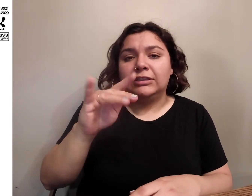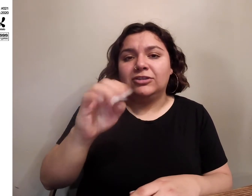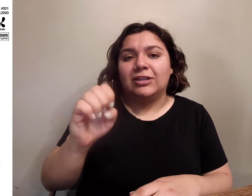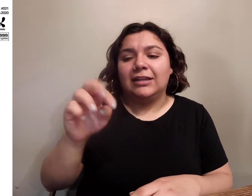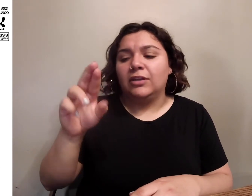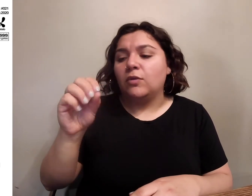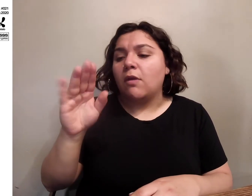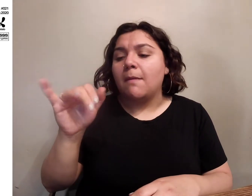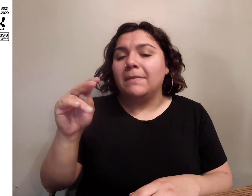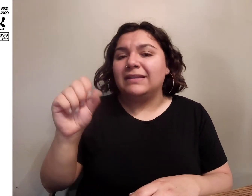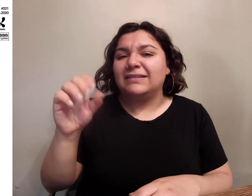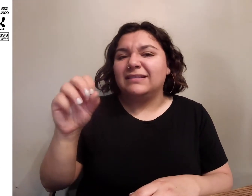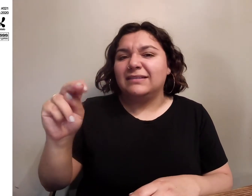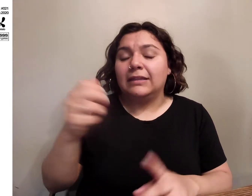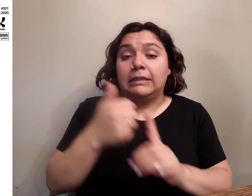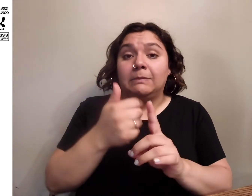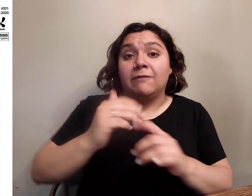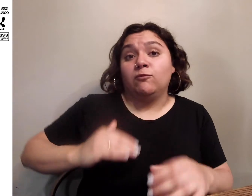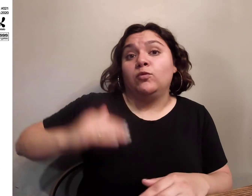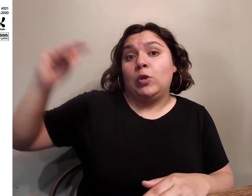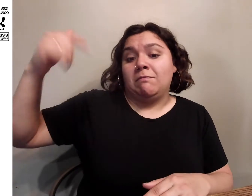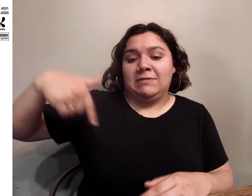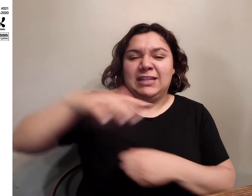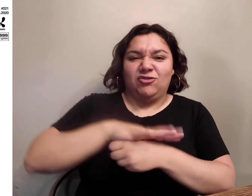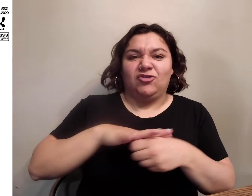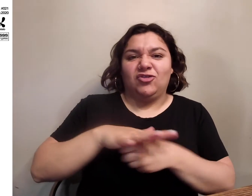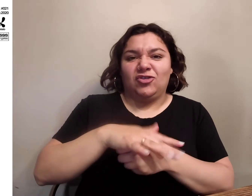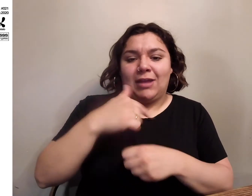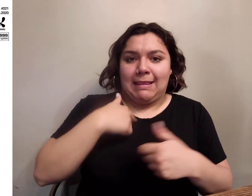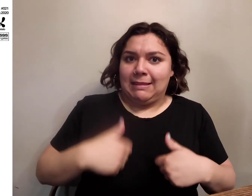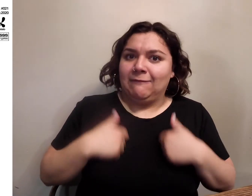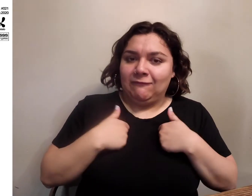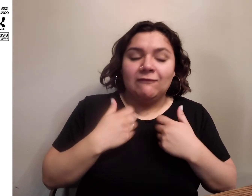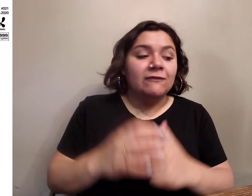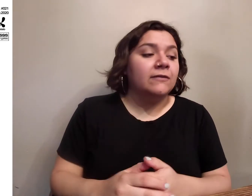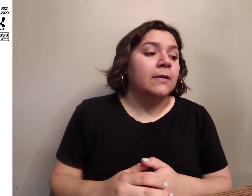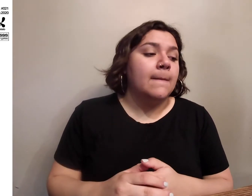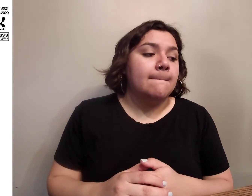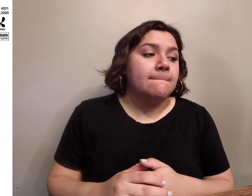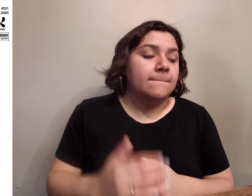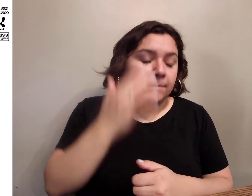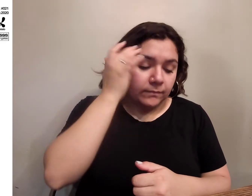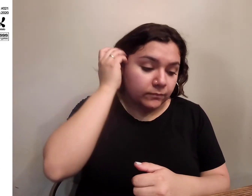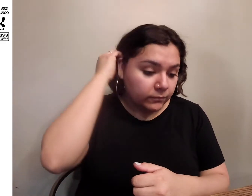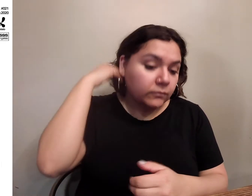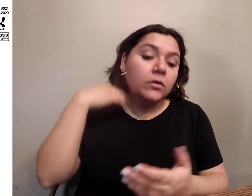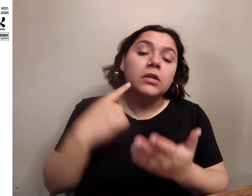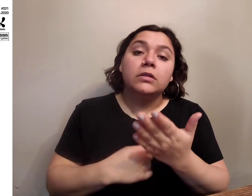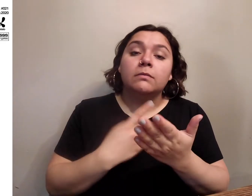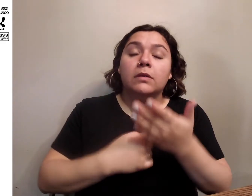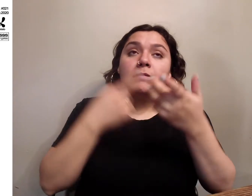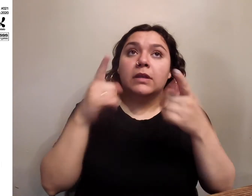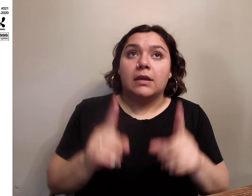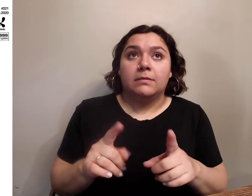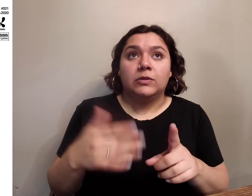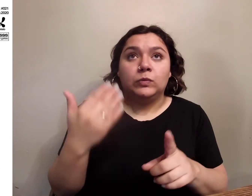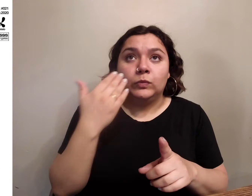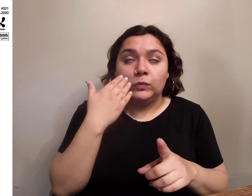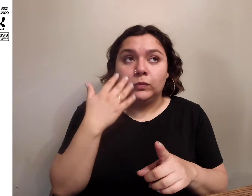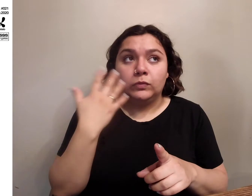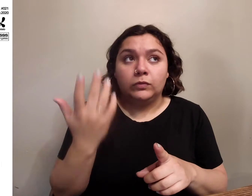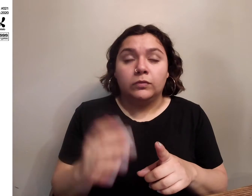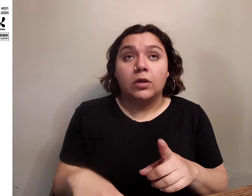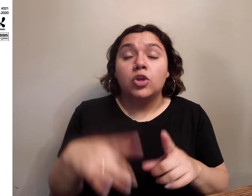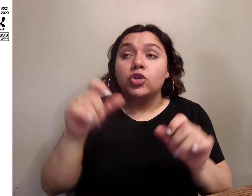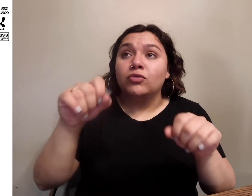up in the area I live in. And so sometimes when if